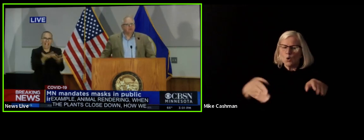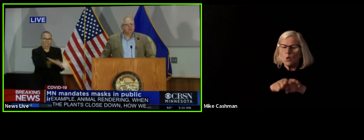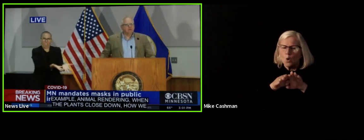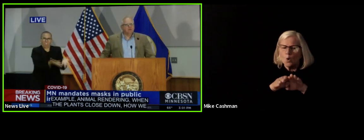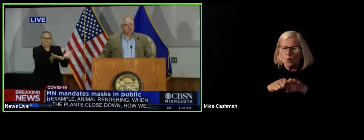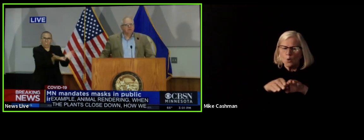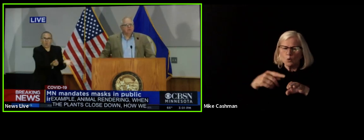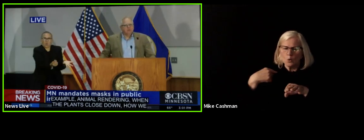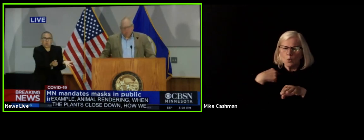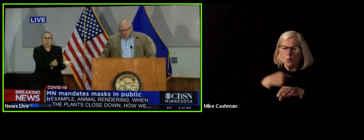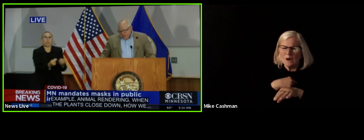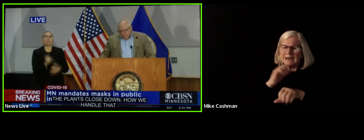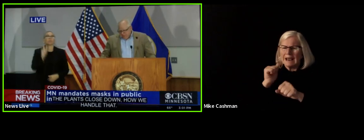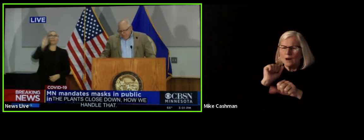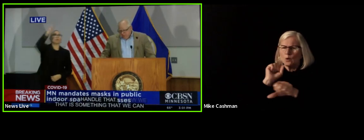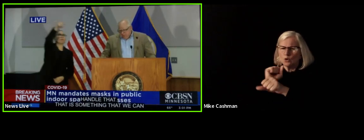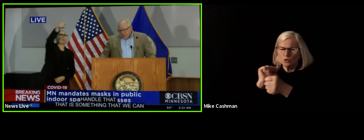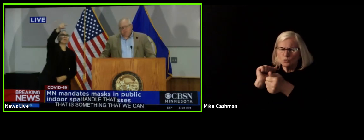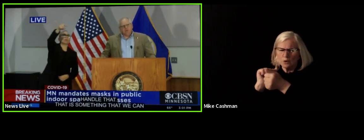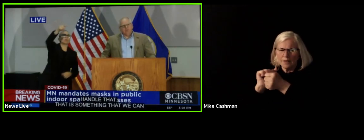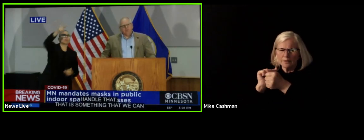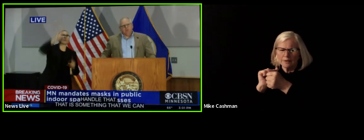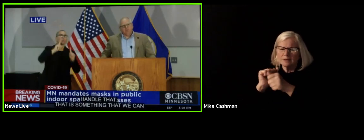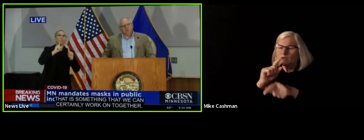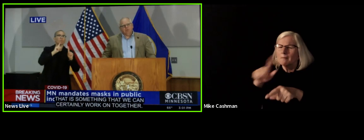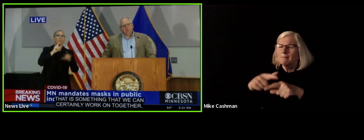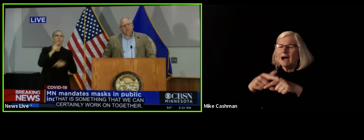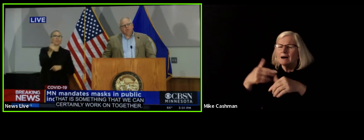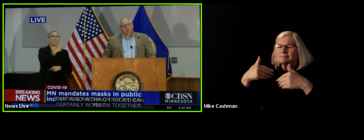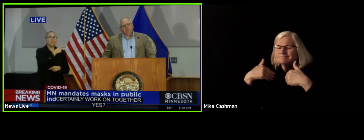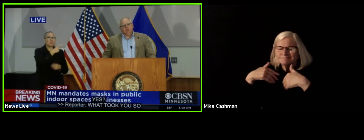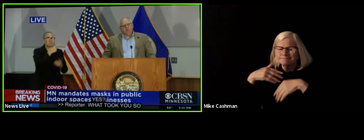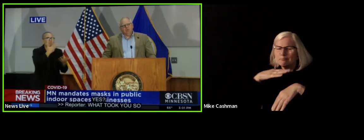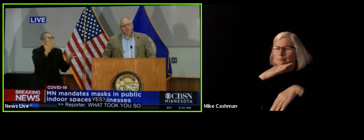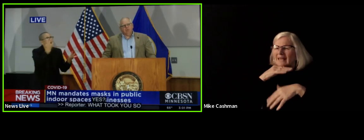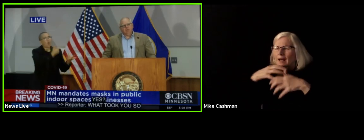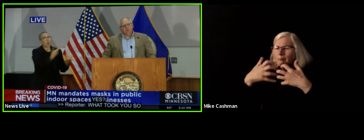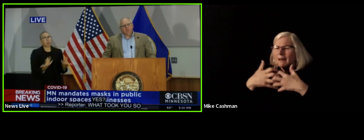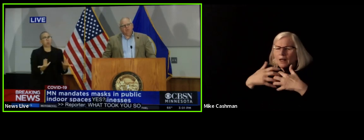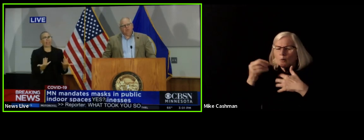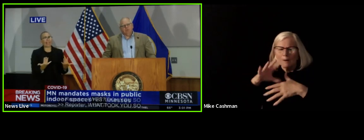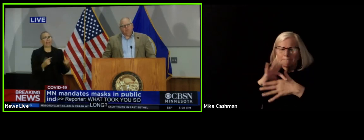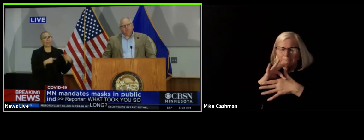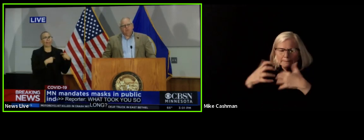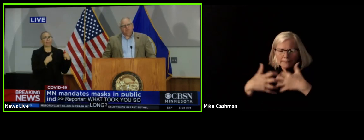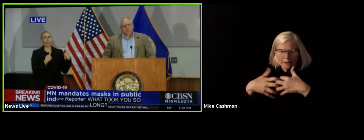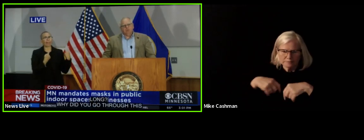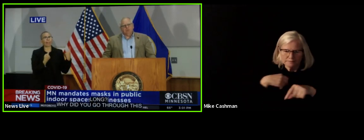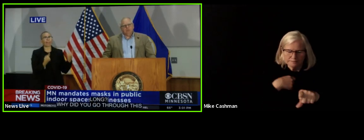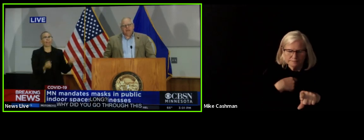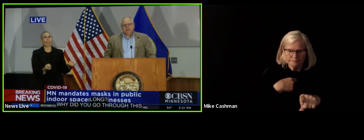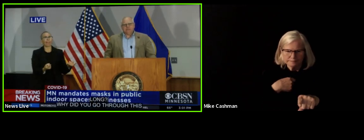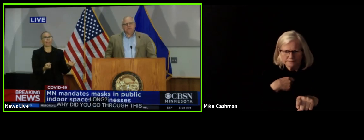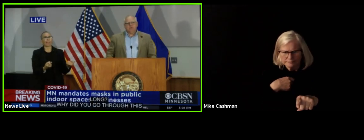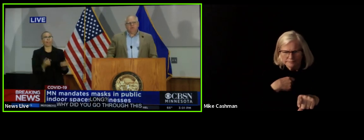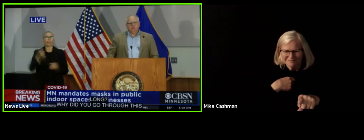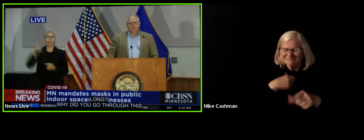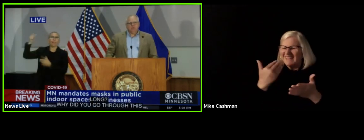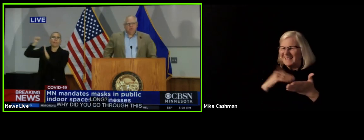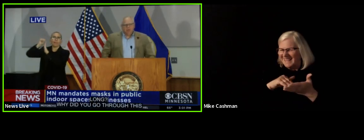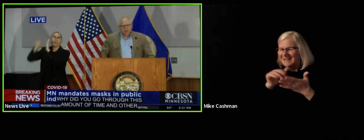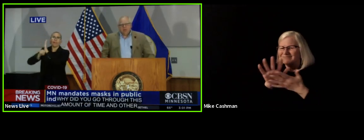so long? Why did you go through this amount of time when other governors were doing this and you didn't? What was keeping